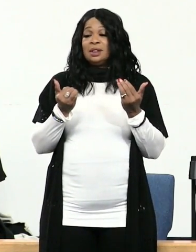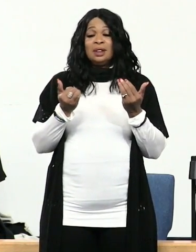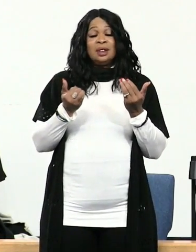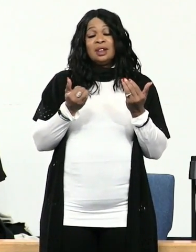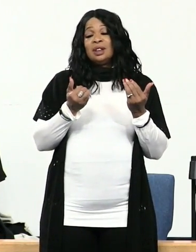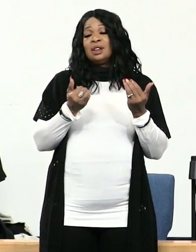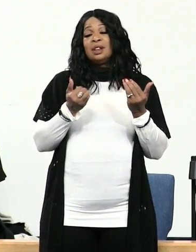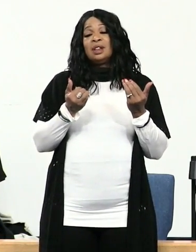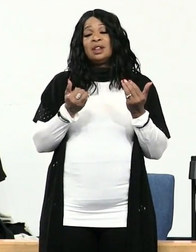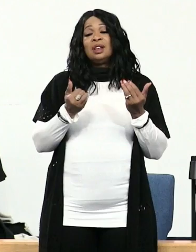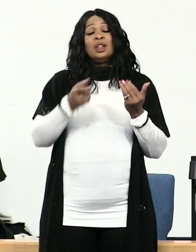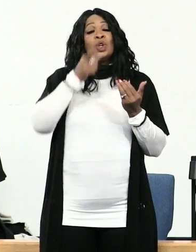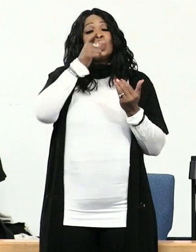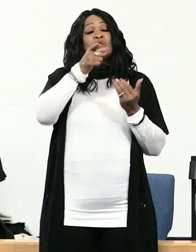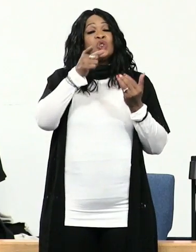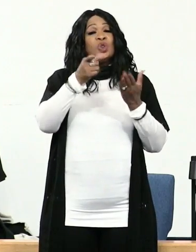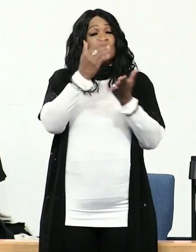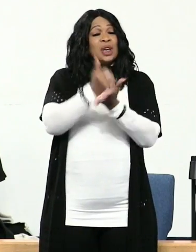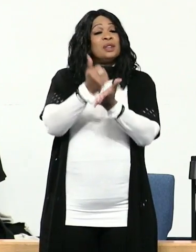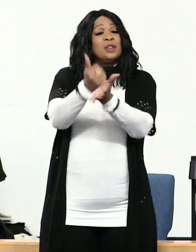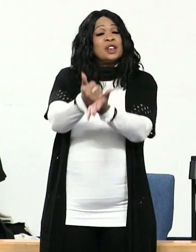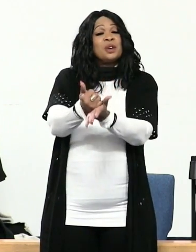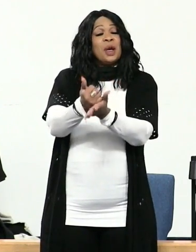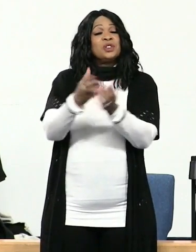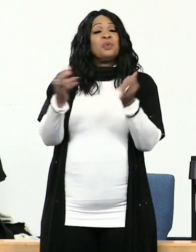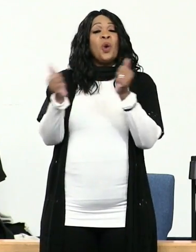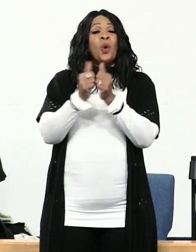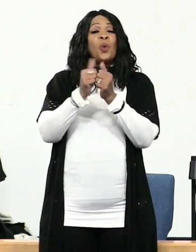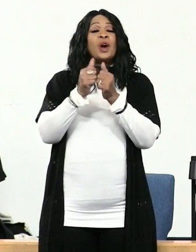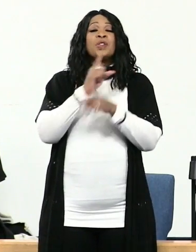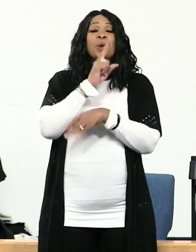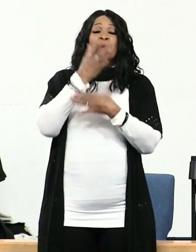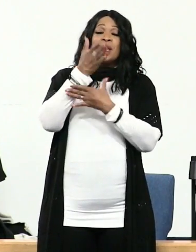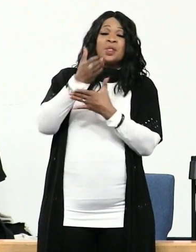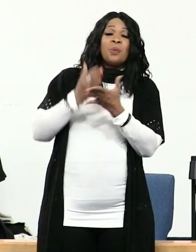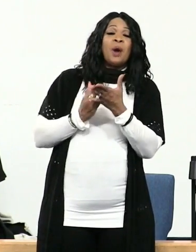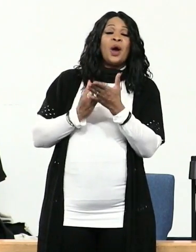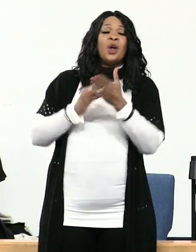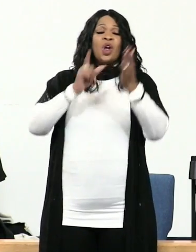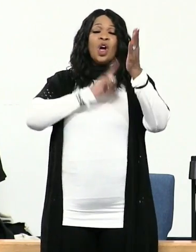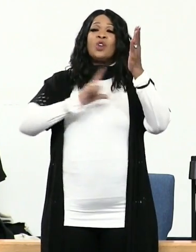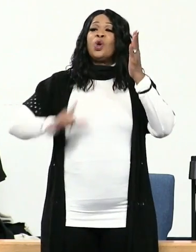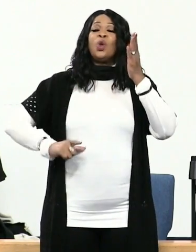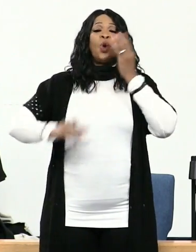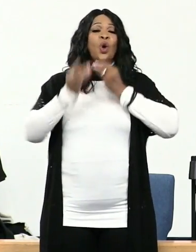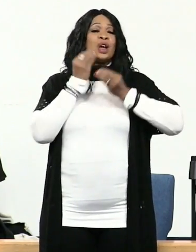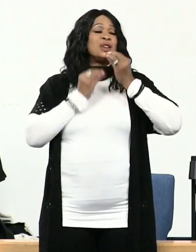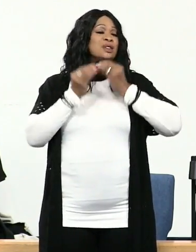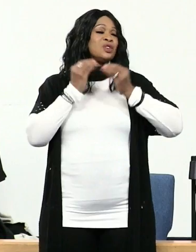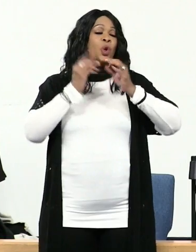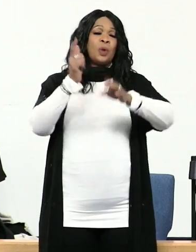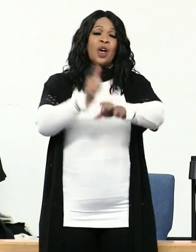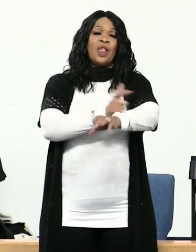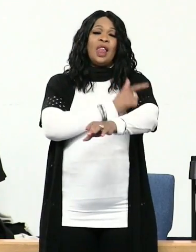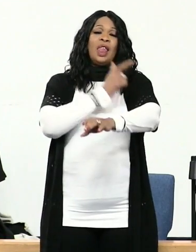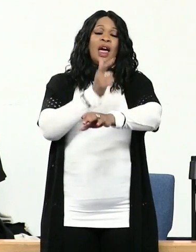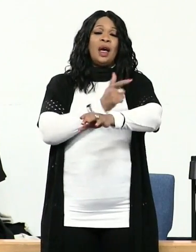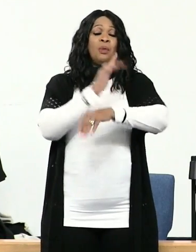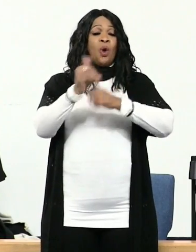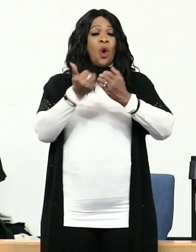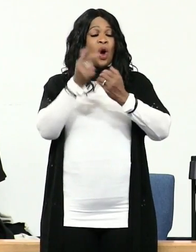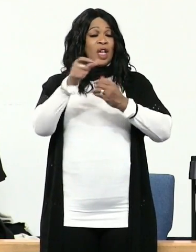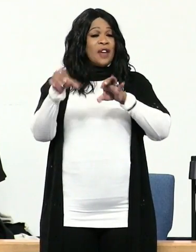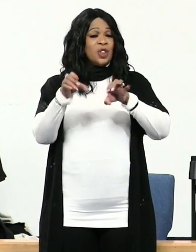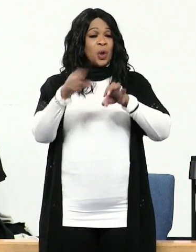can be in anticipation of being a part of the marriage supper of the Lamb. All you got to do